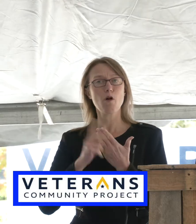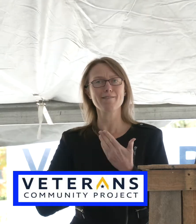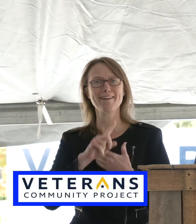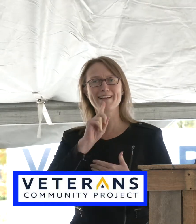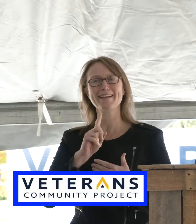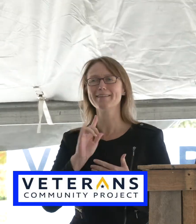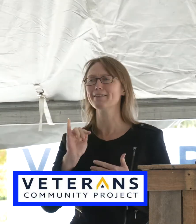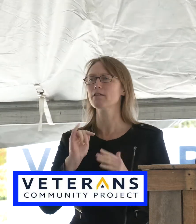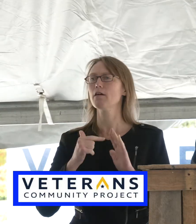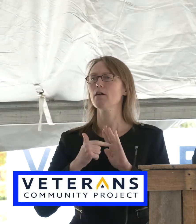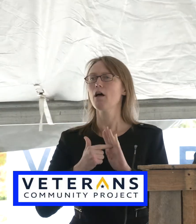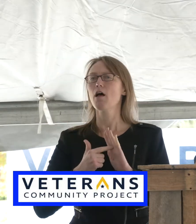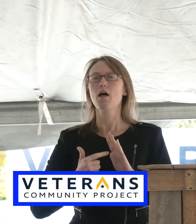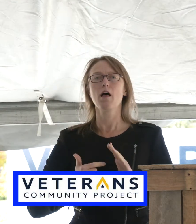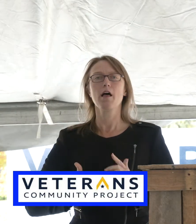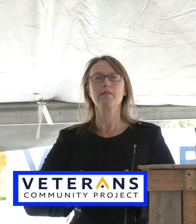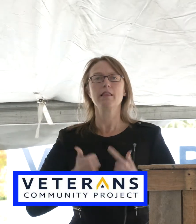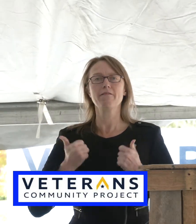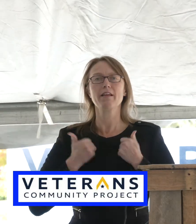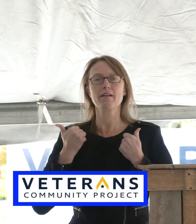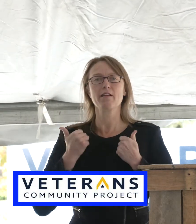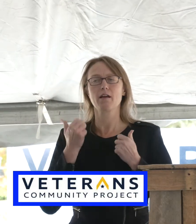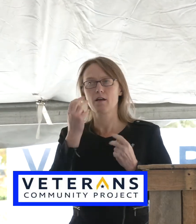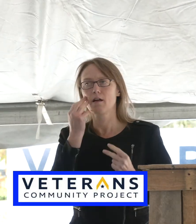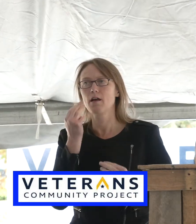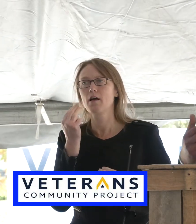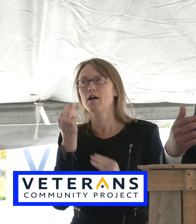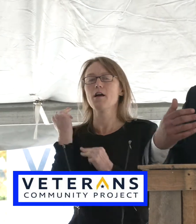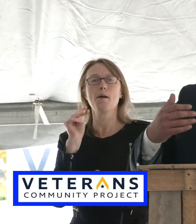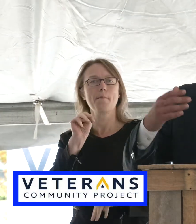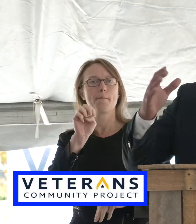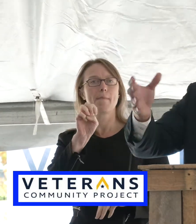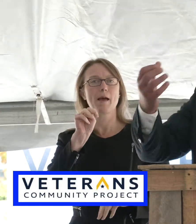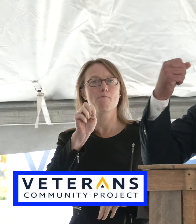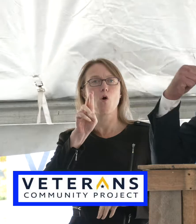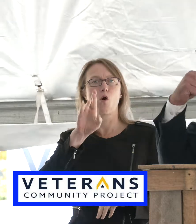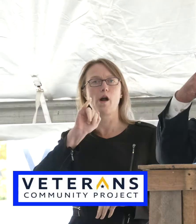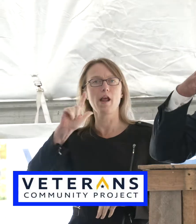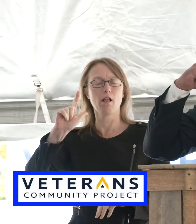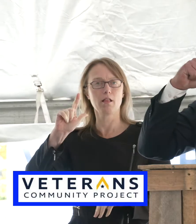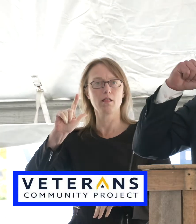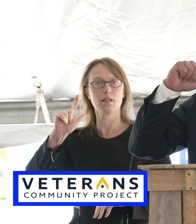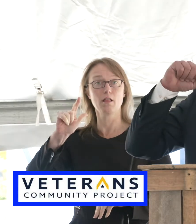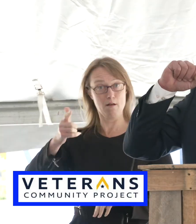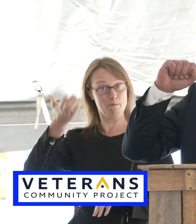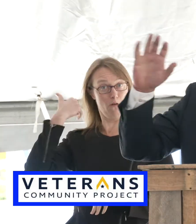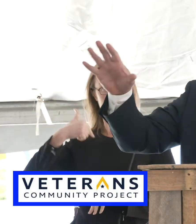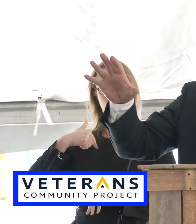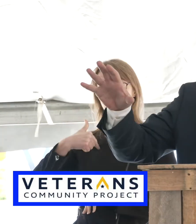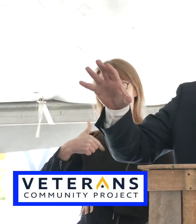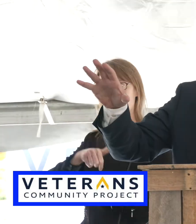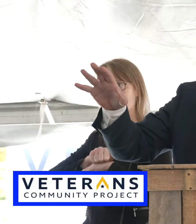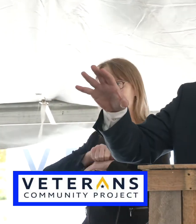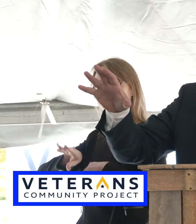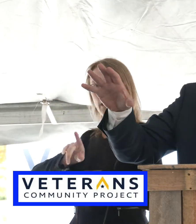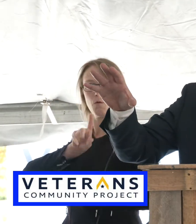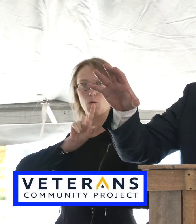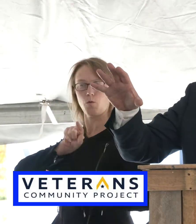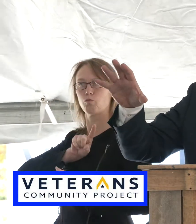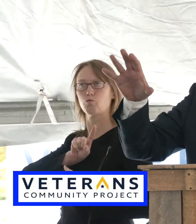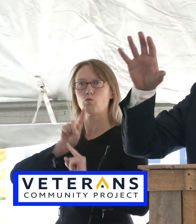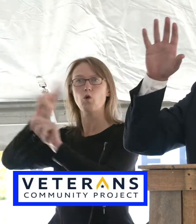made. When I was deployed, when we were deployed, it was my job to make sure nobody got left